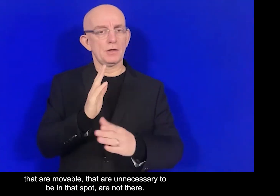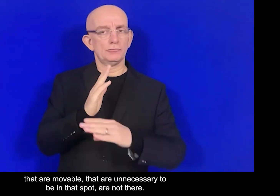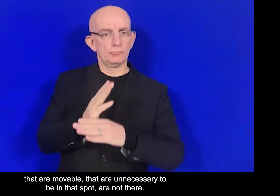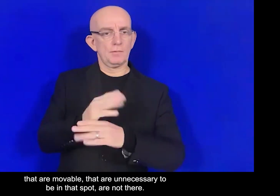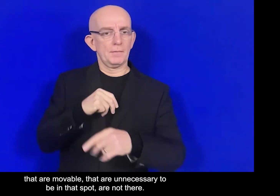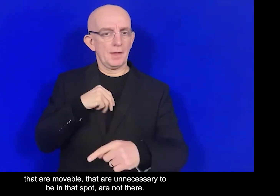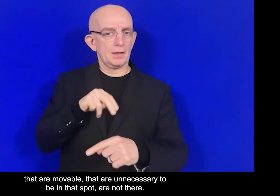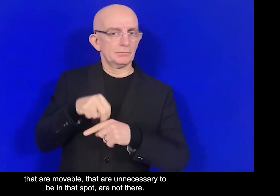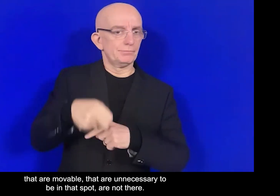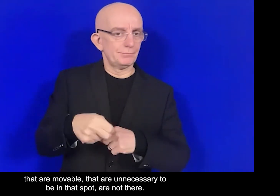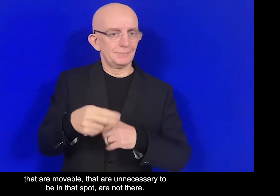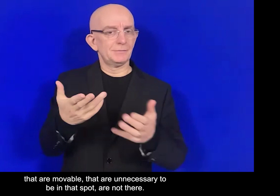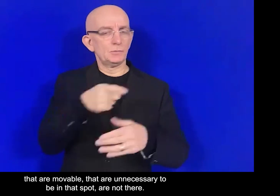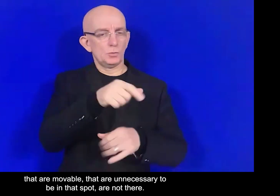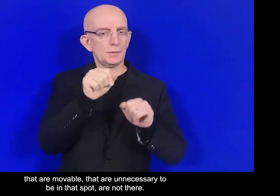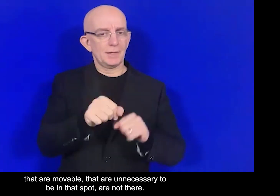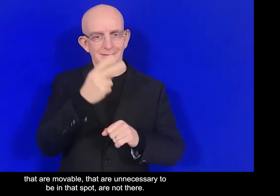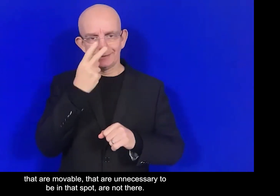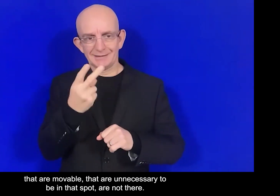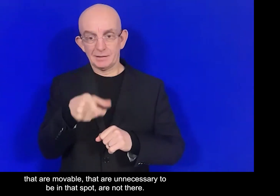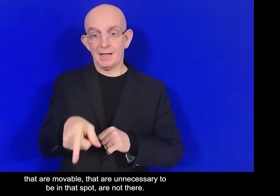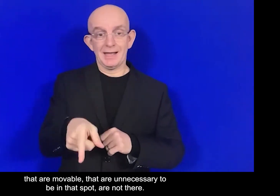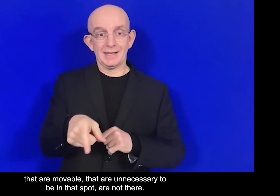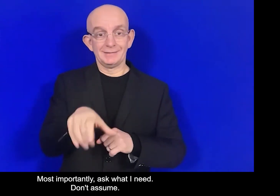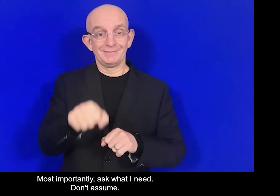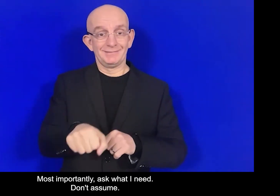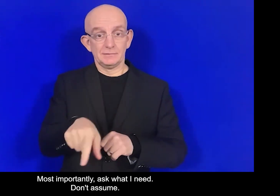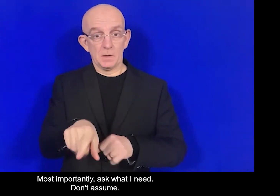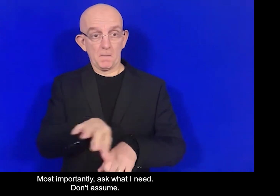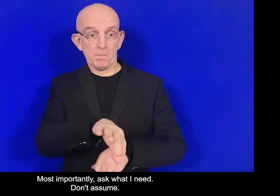are unnecessary to be in that spot, are not there.